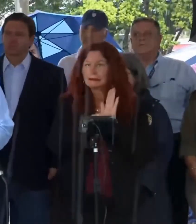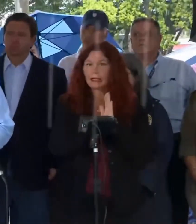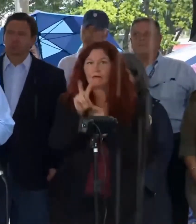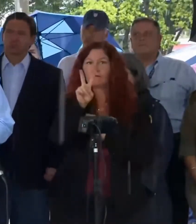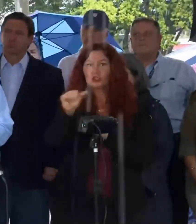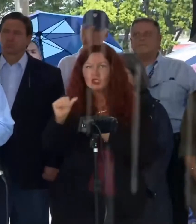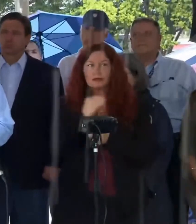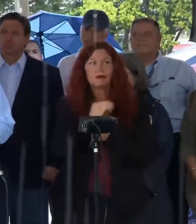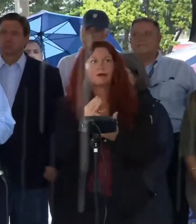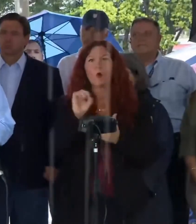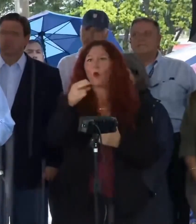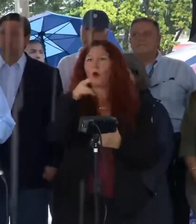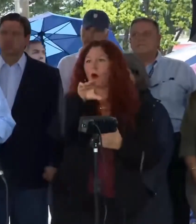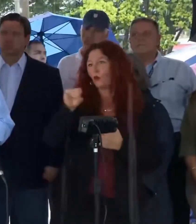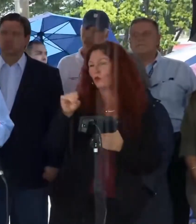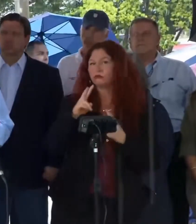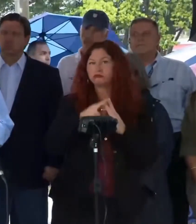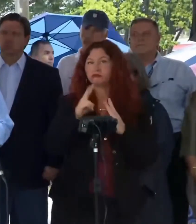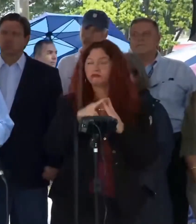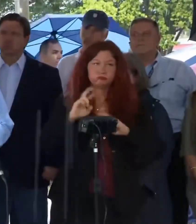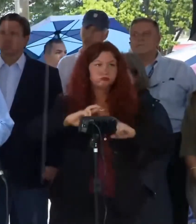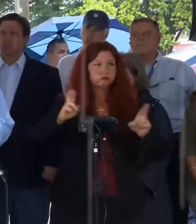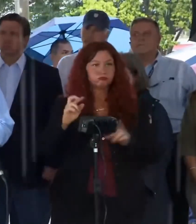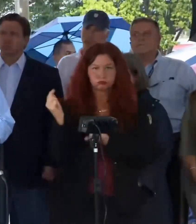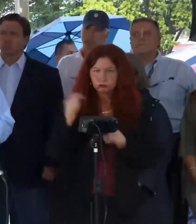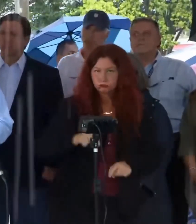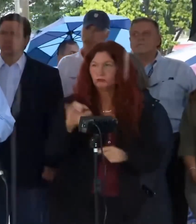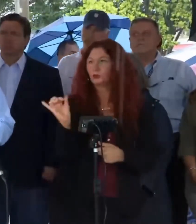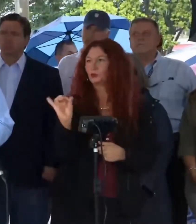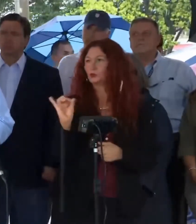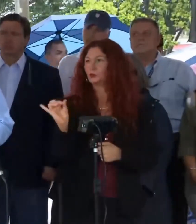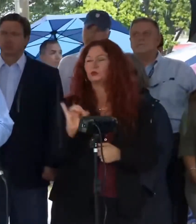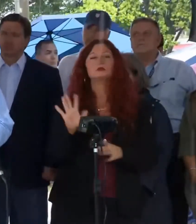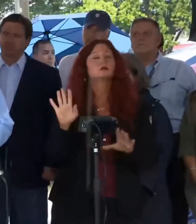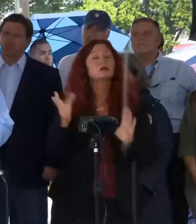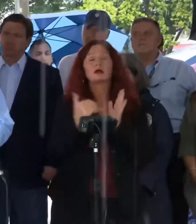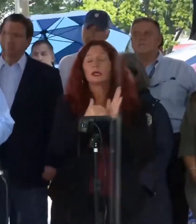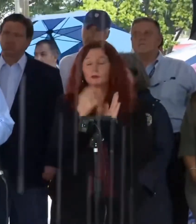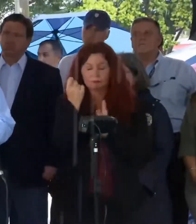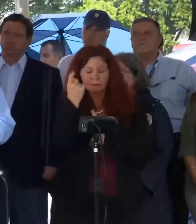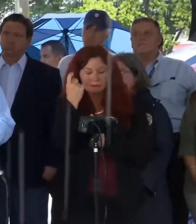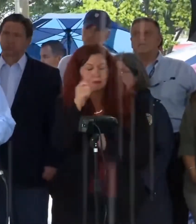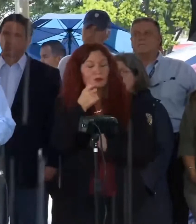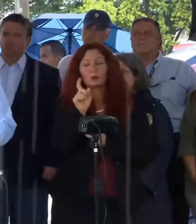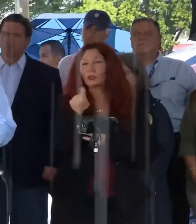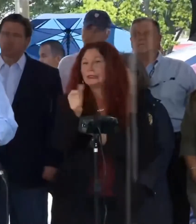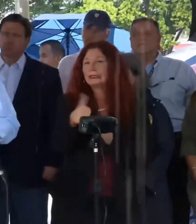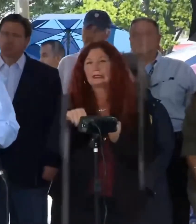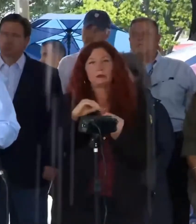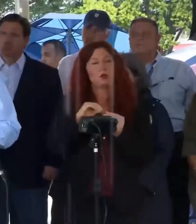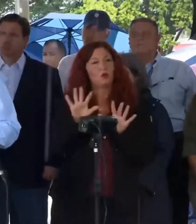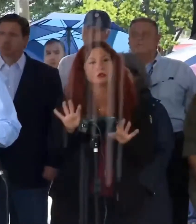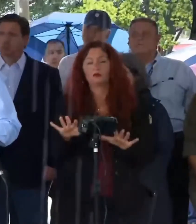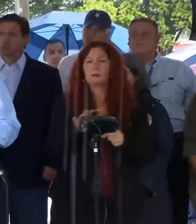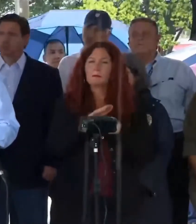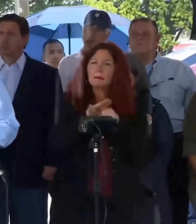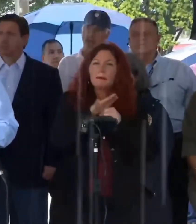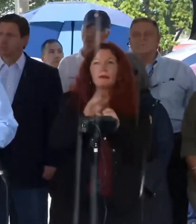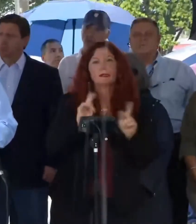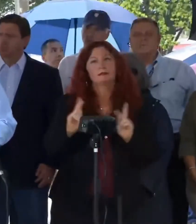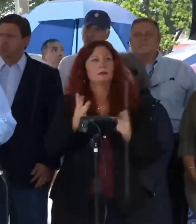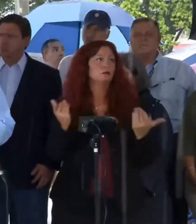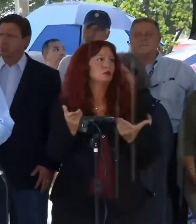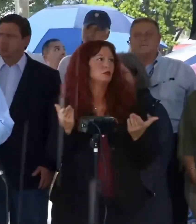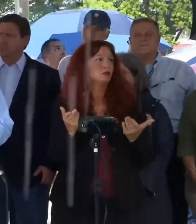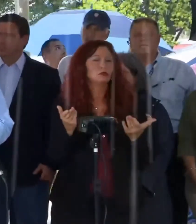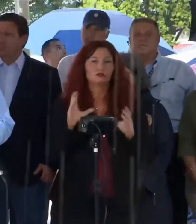Again, I think it's appropriate to reiterate Mayor Cava's point that we have all the resources we need. We do not need anyone to self-deploy and help